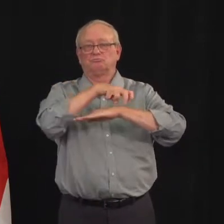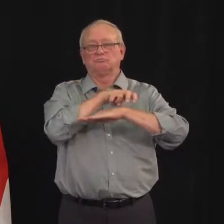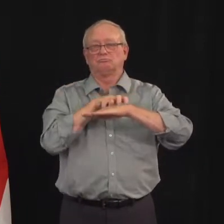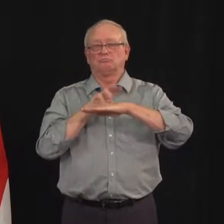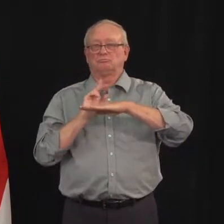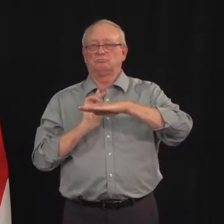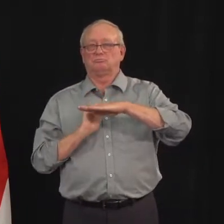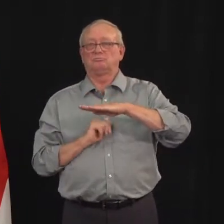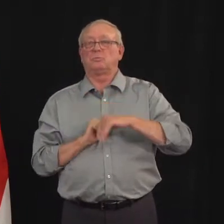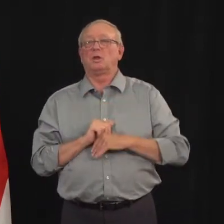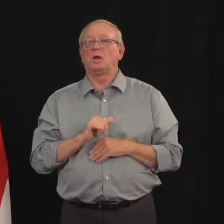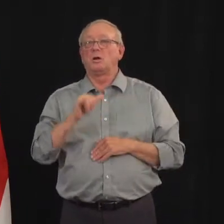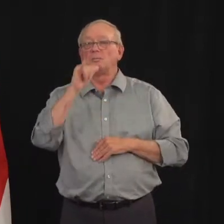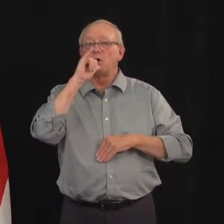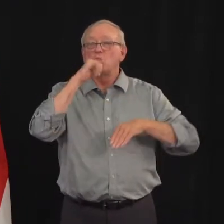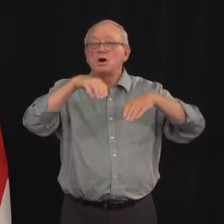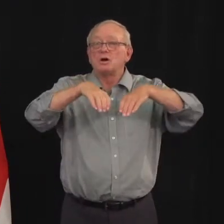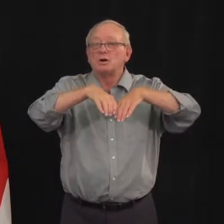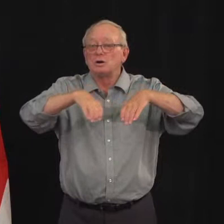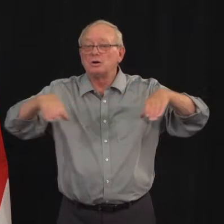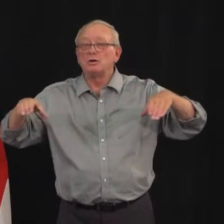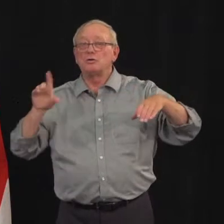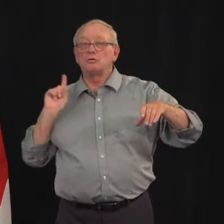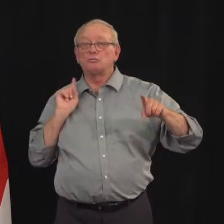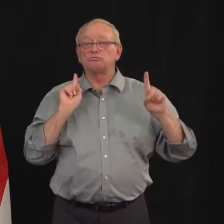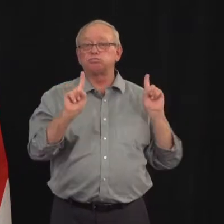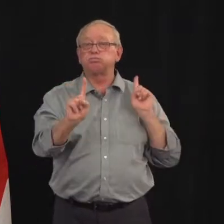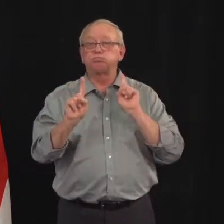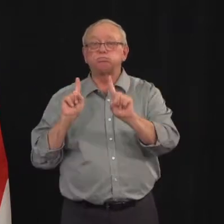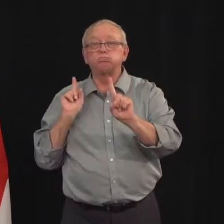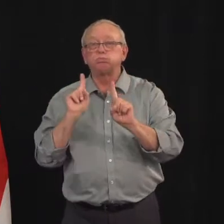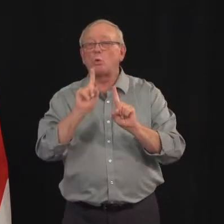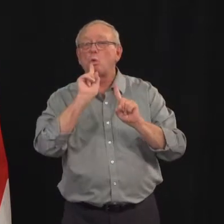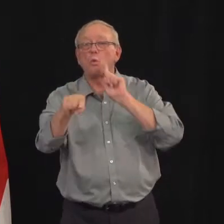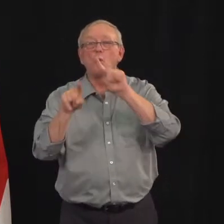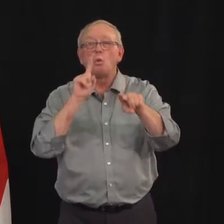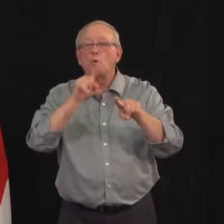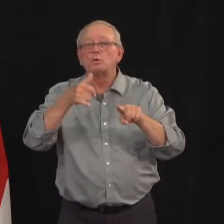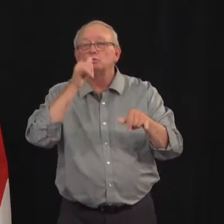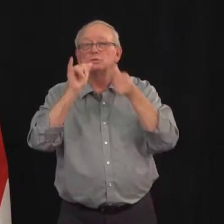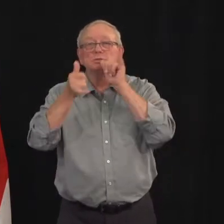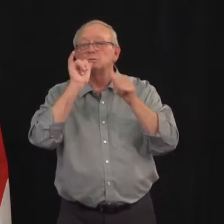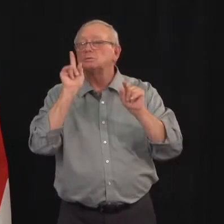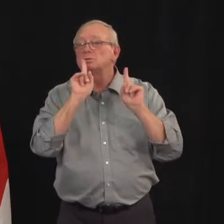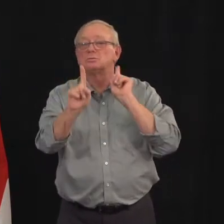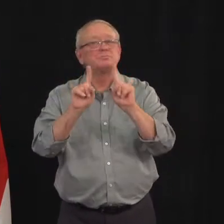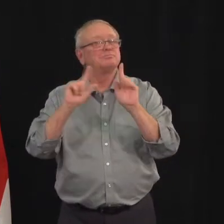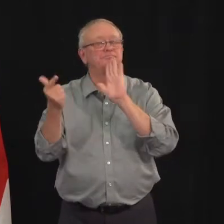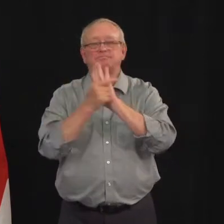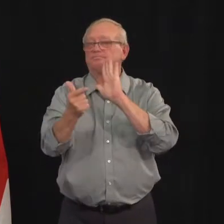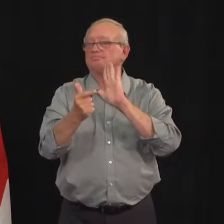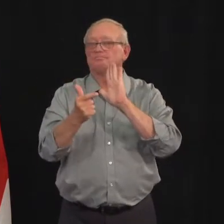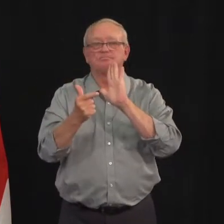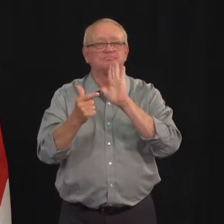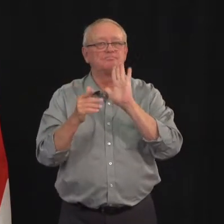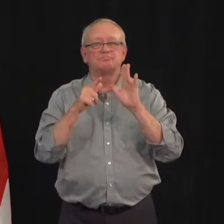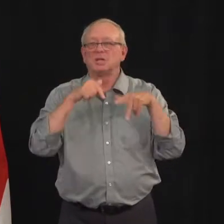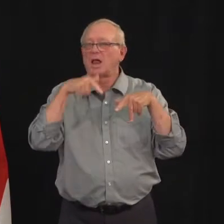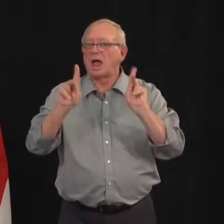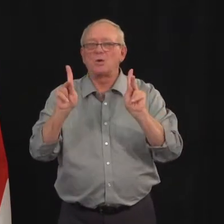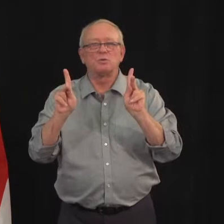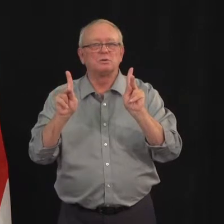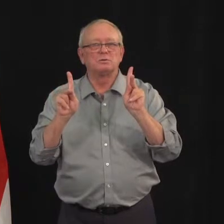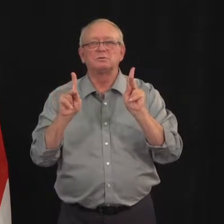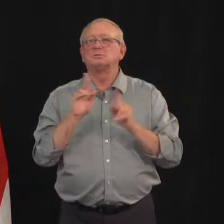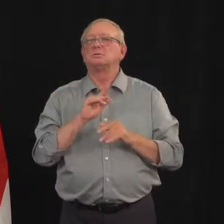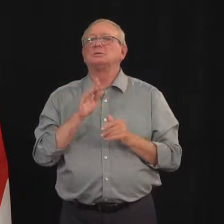bar to order drinks. And I think that in some locations, perhaps that guidance is not being followed, and our